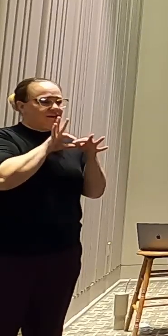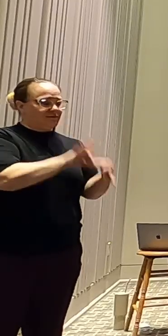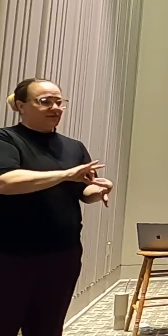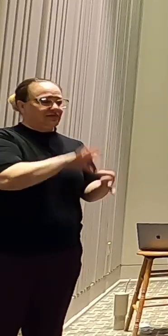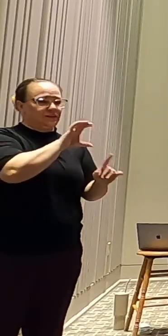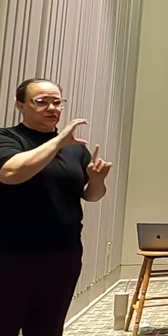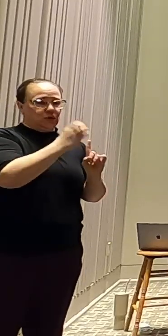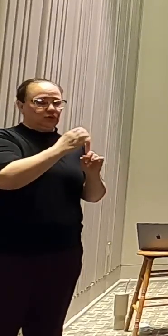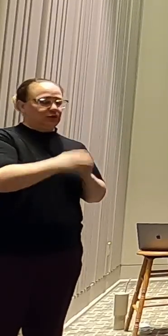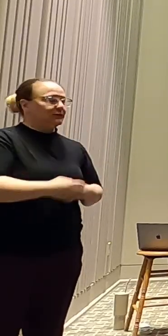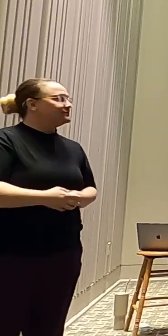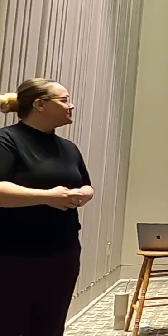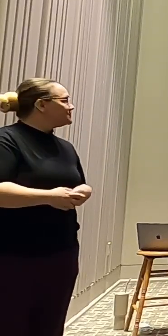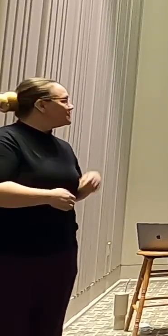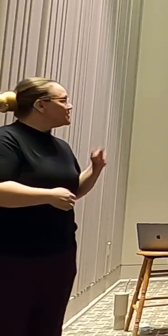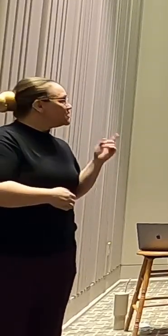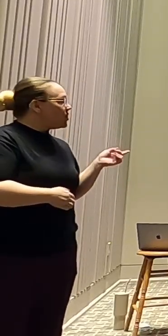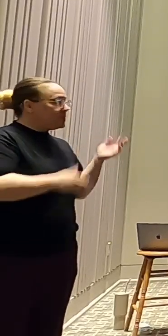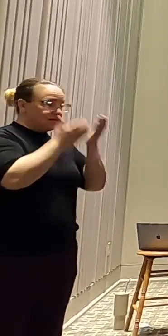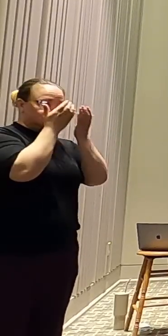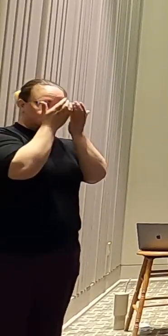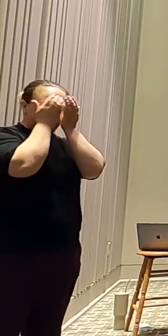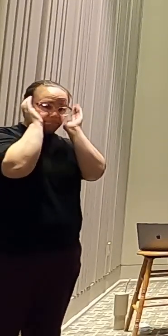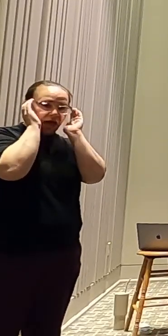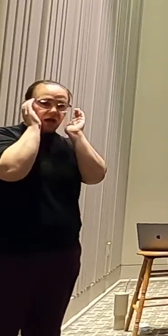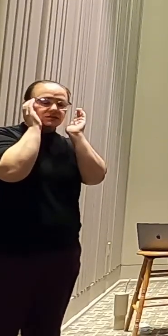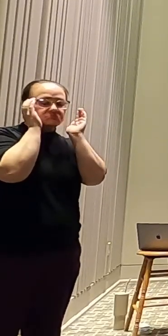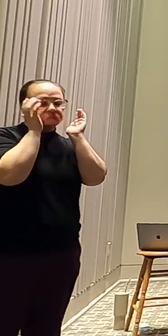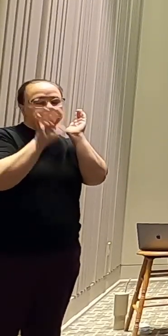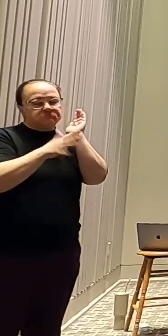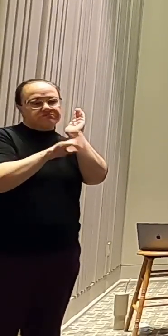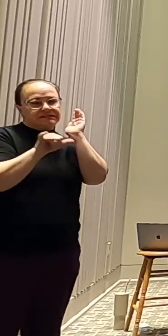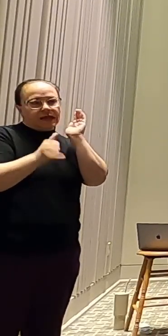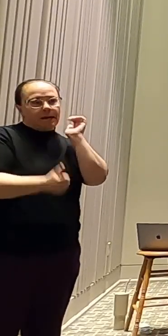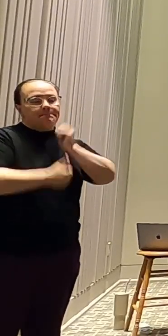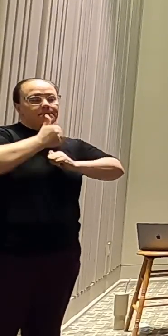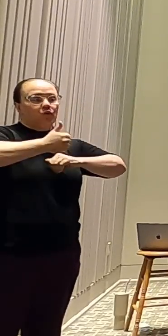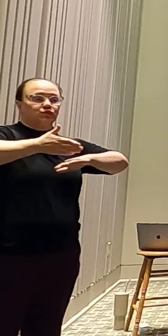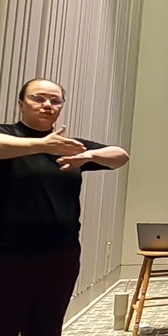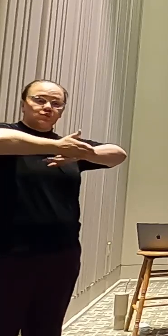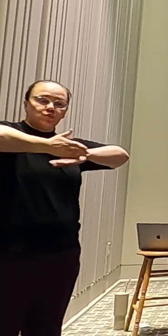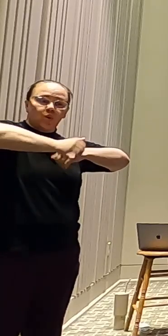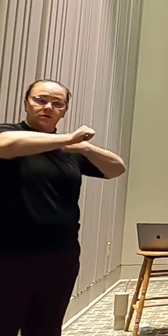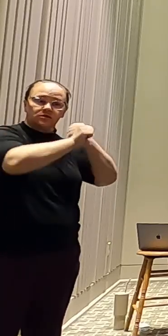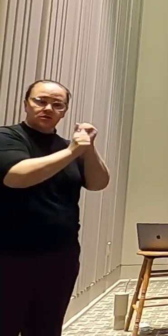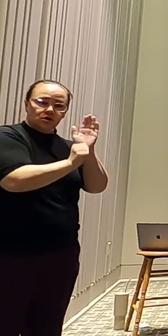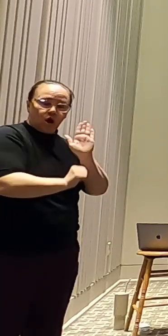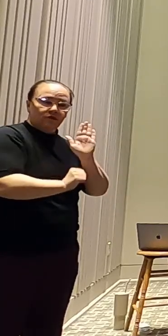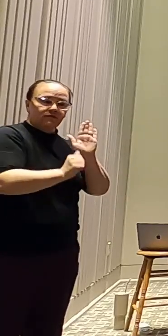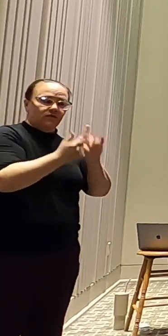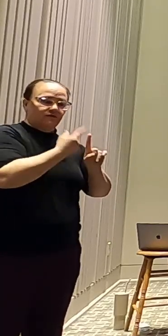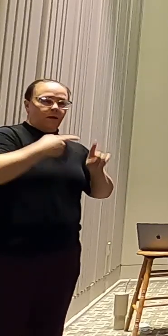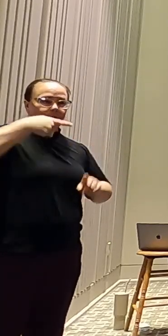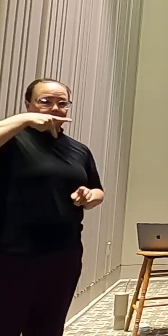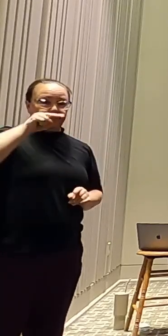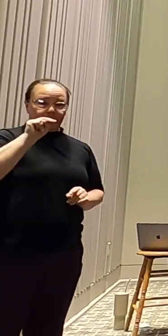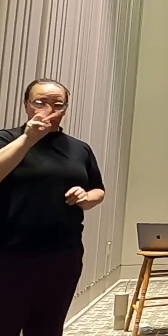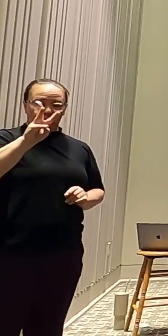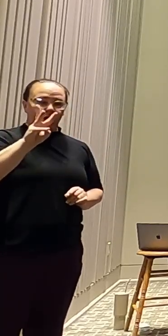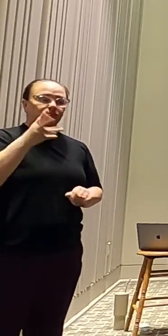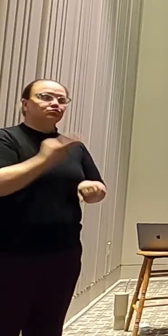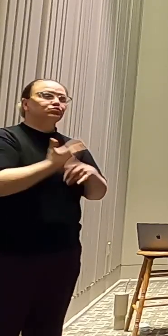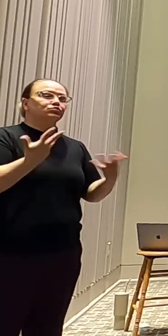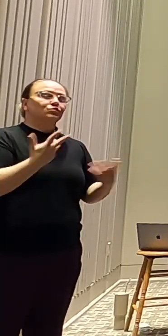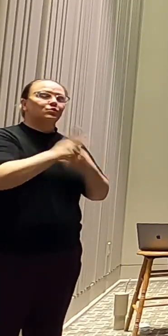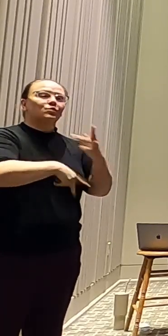So this mask, and like most masks and most wooden carvings from this area, are carved from pieces of red